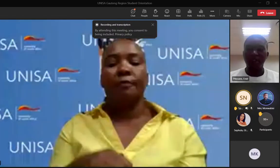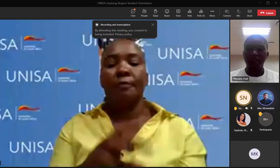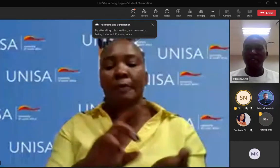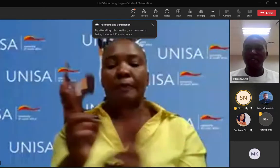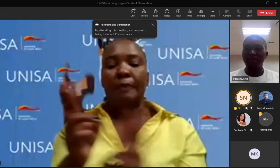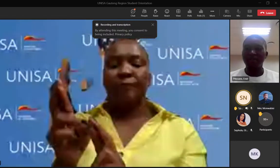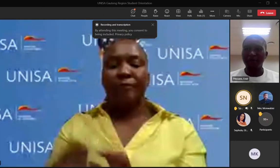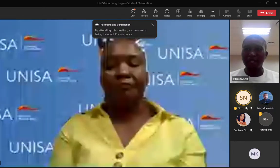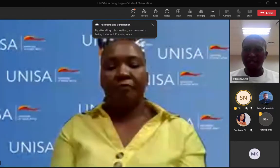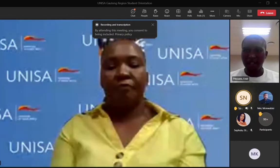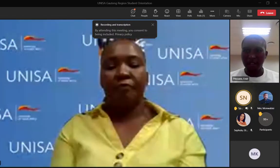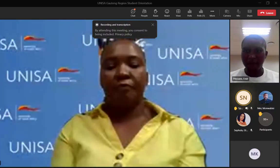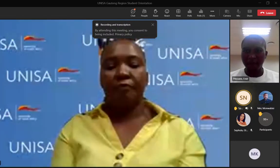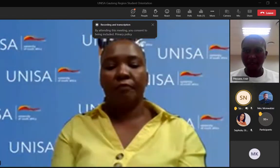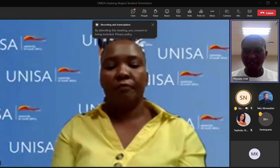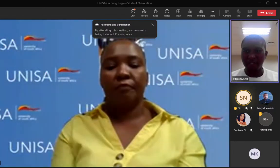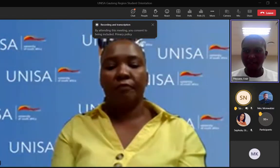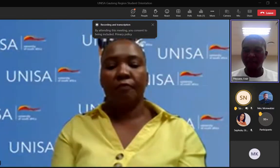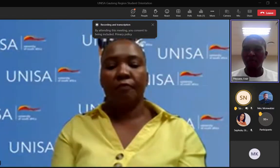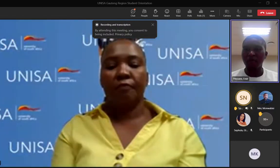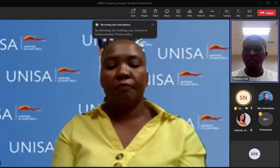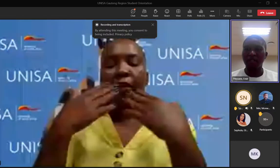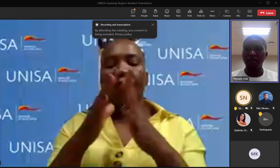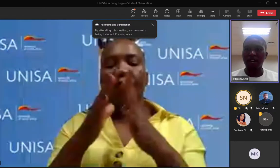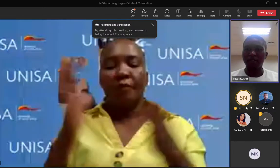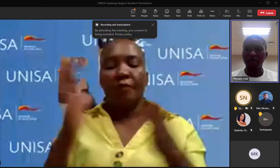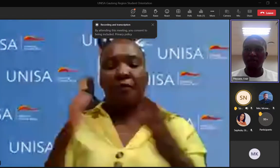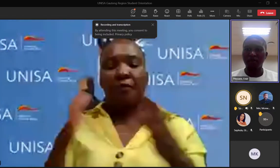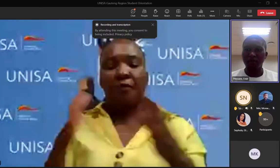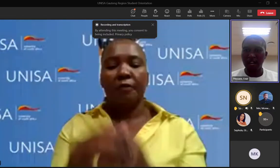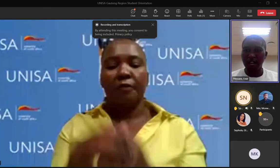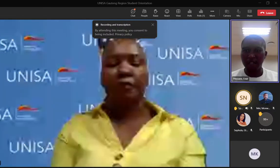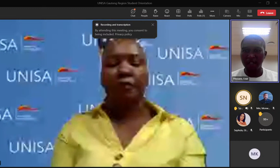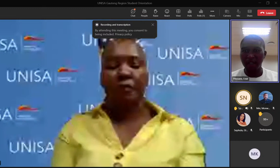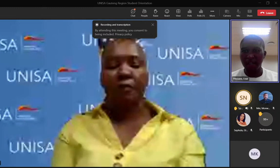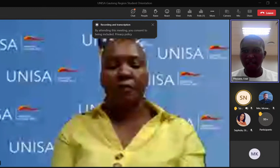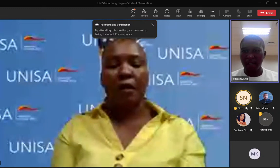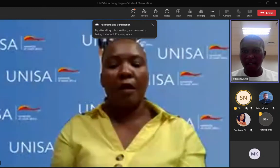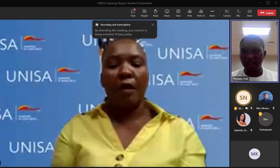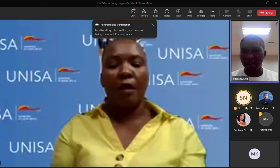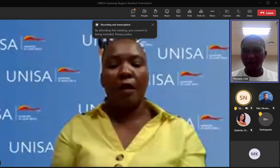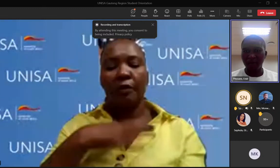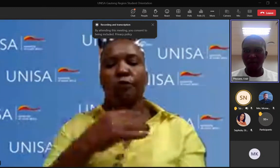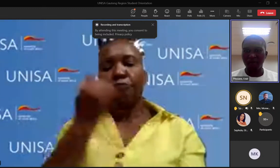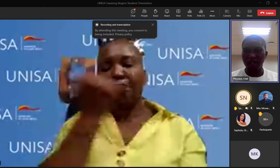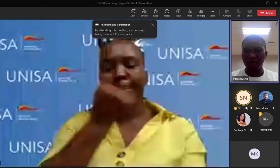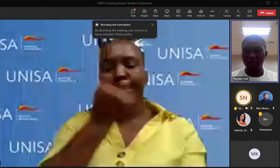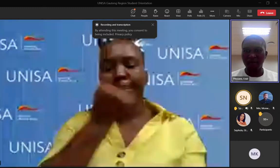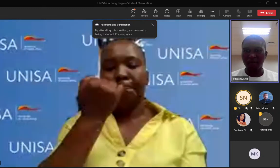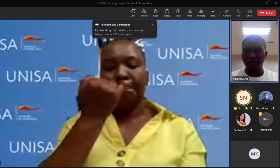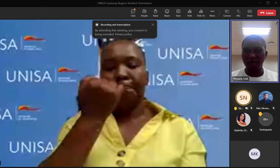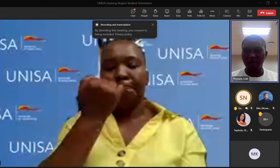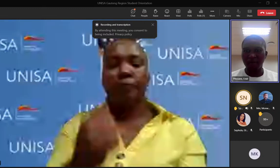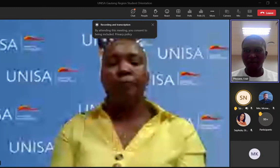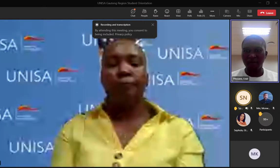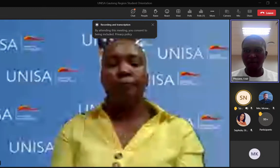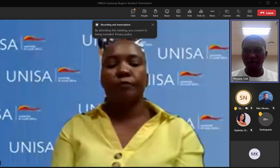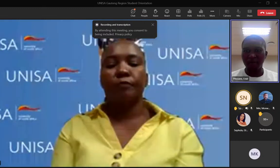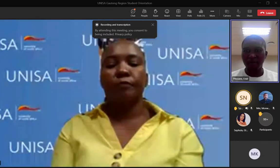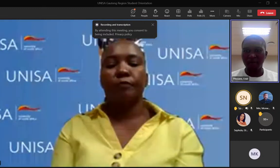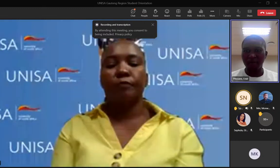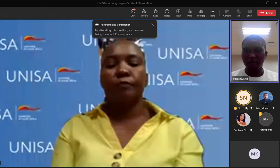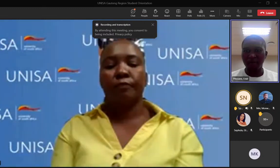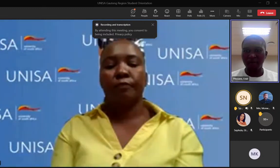all right no thank you very much uh first and foremost I would like to apologize um you know um